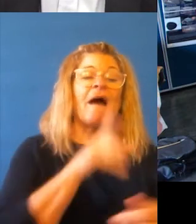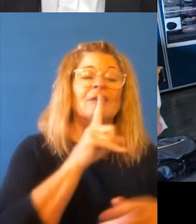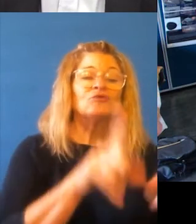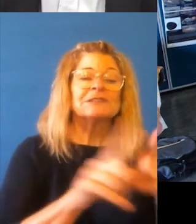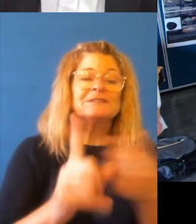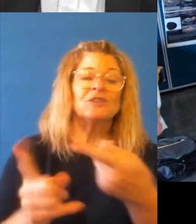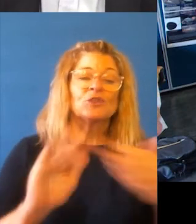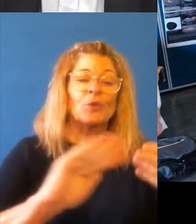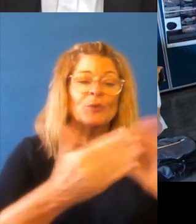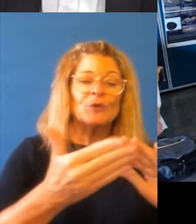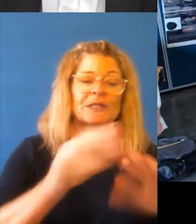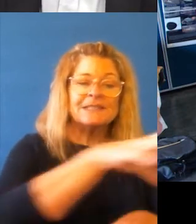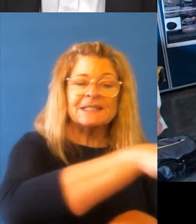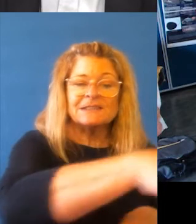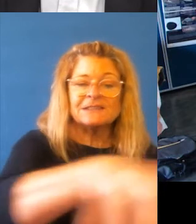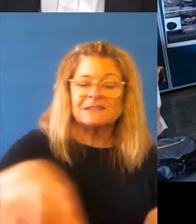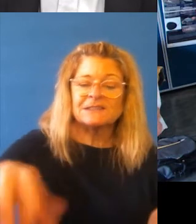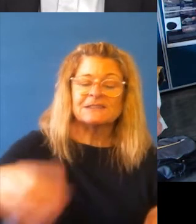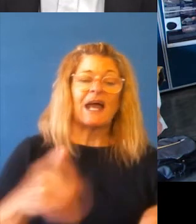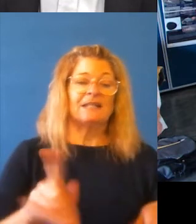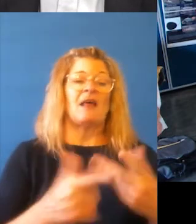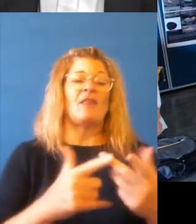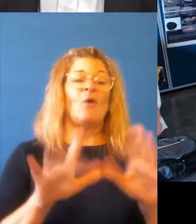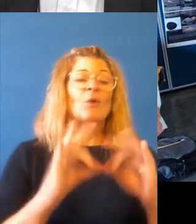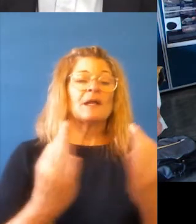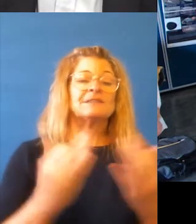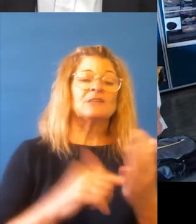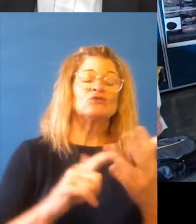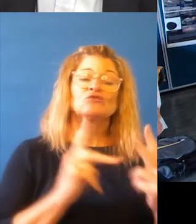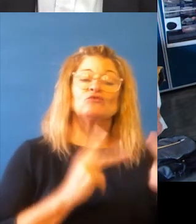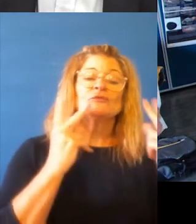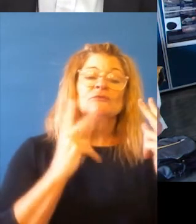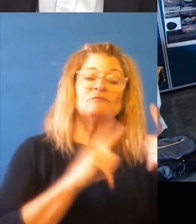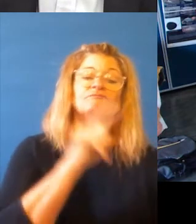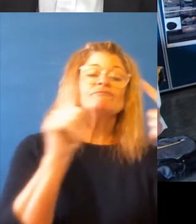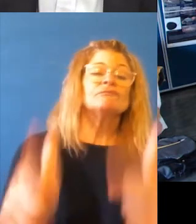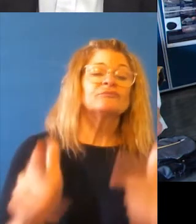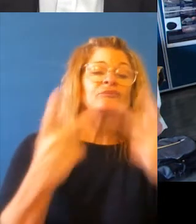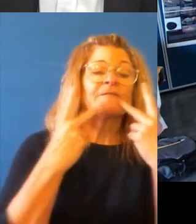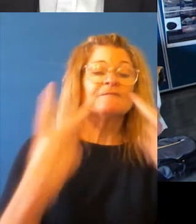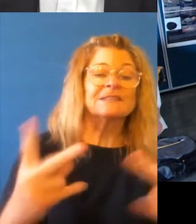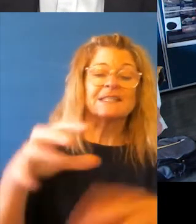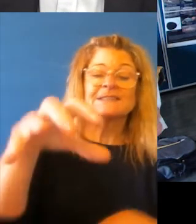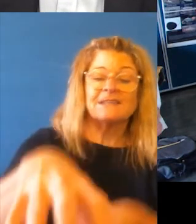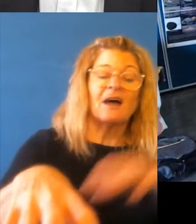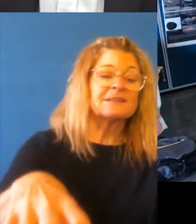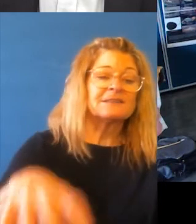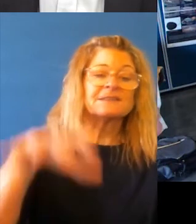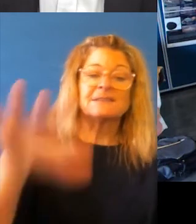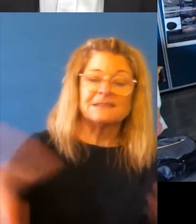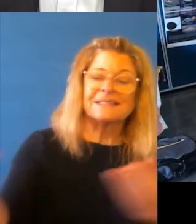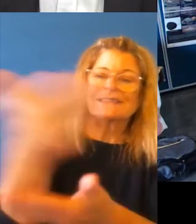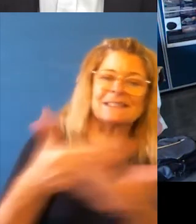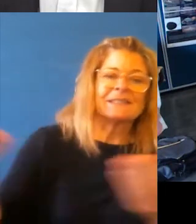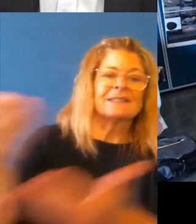and organisations through site visits and submissions, and so we were able to